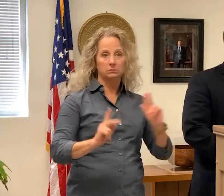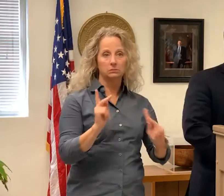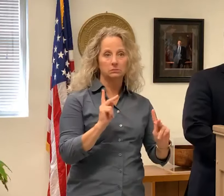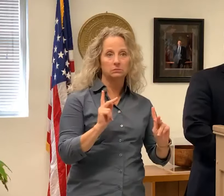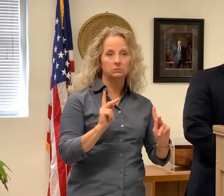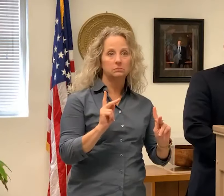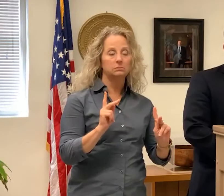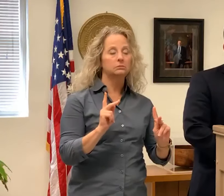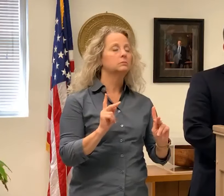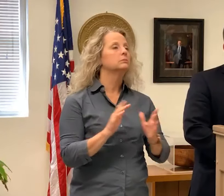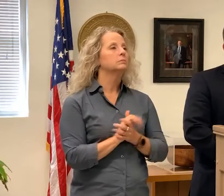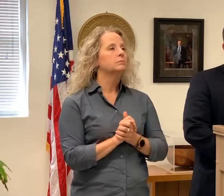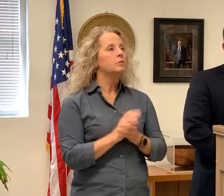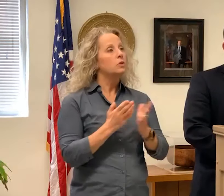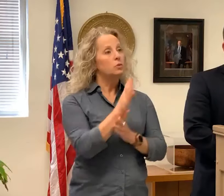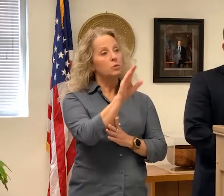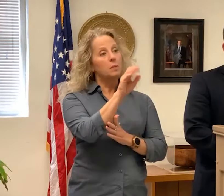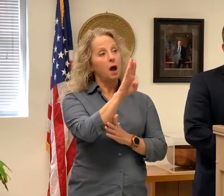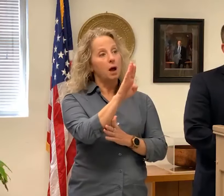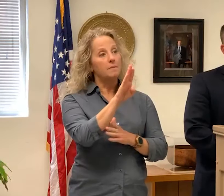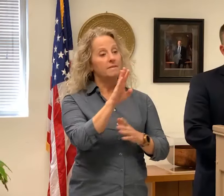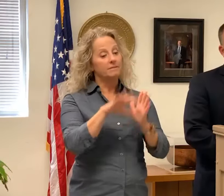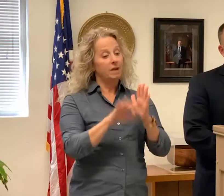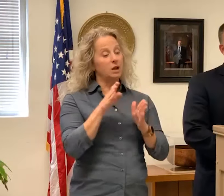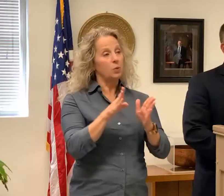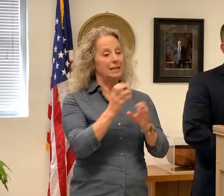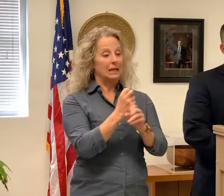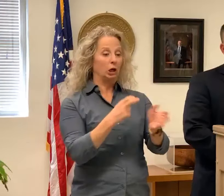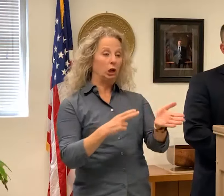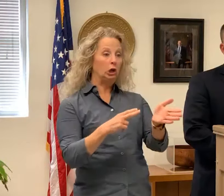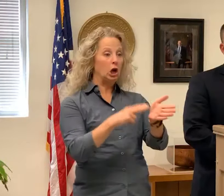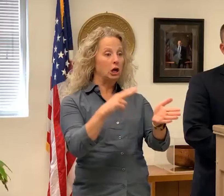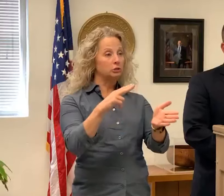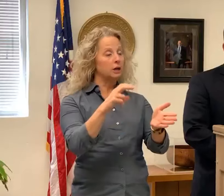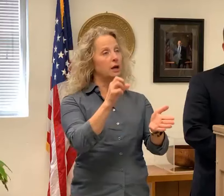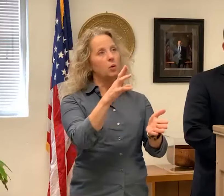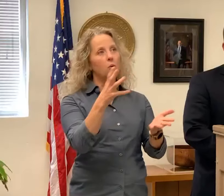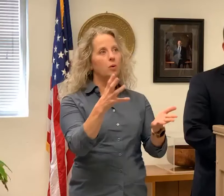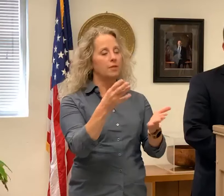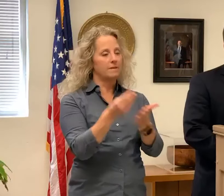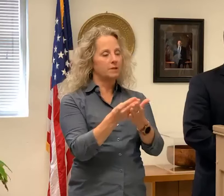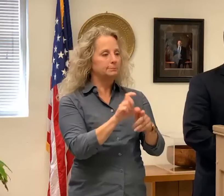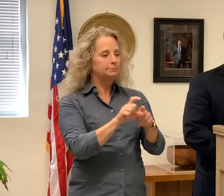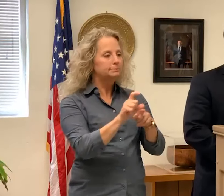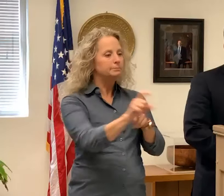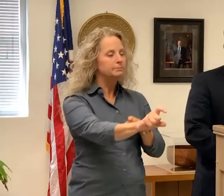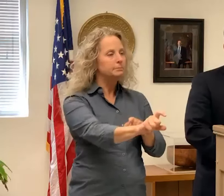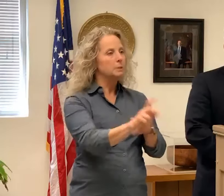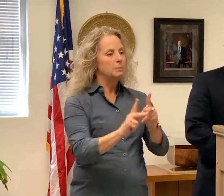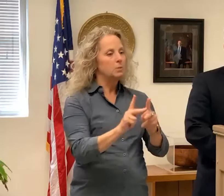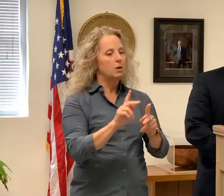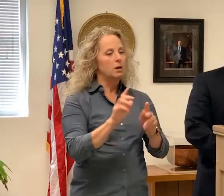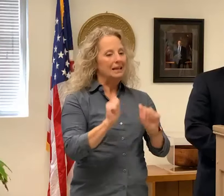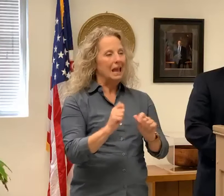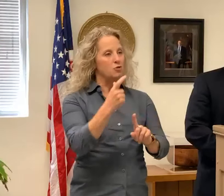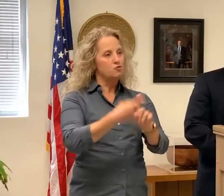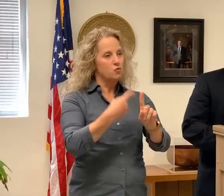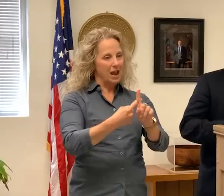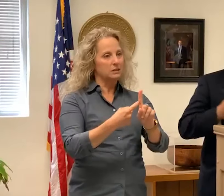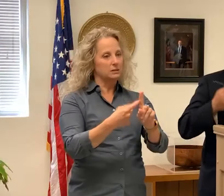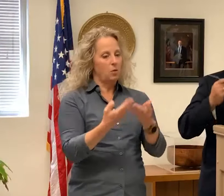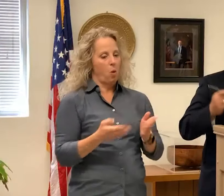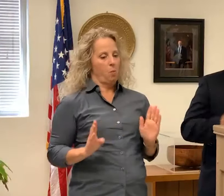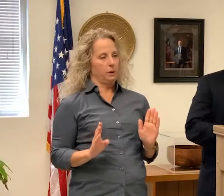we can, through Bob, find a way to get a contract or to get the funds to people so they can rent. Our